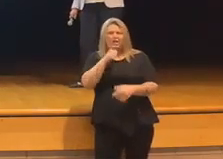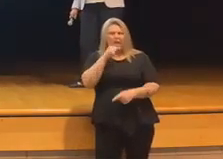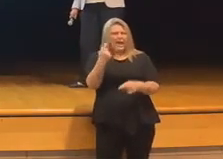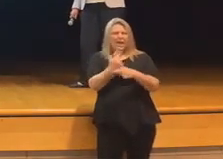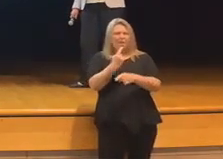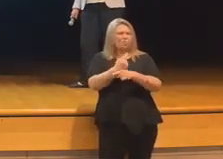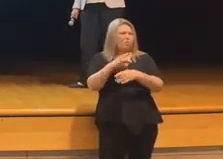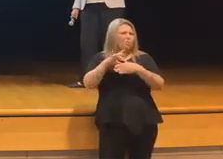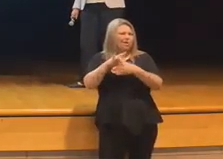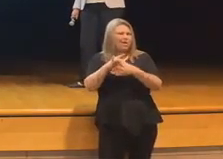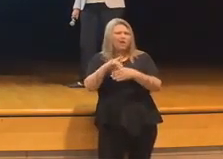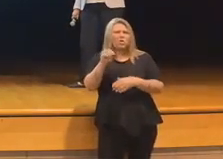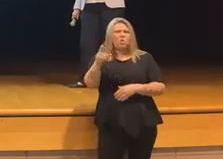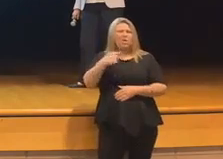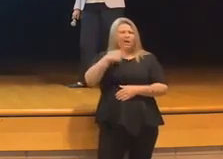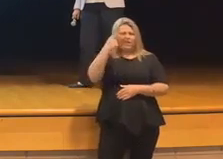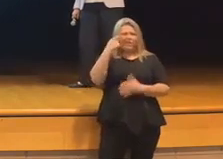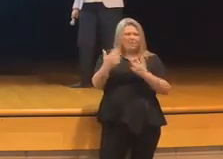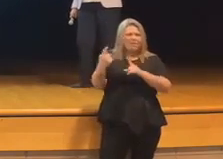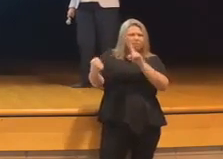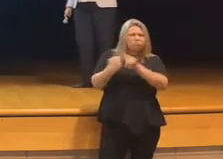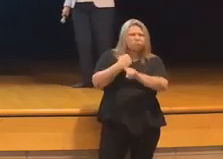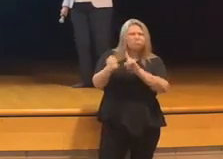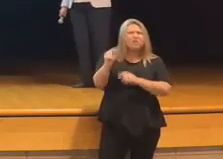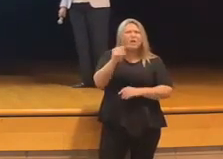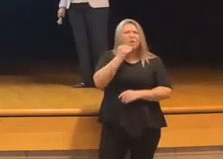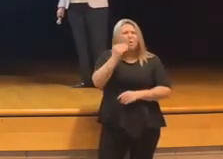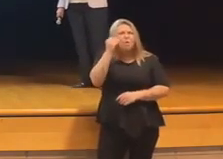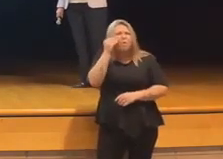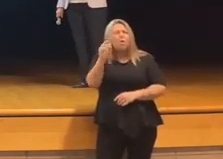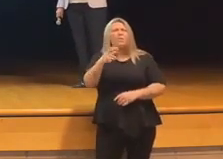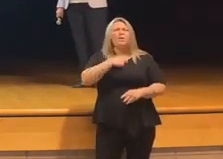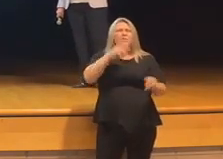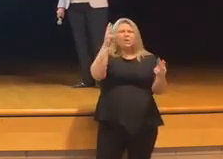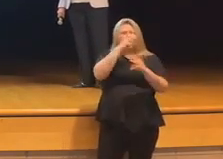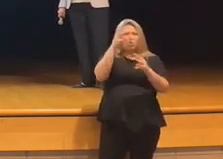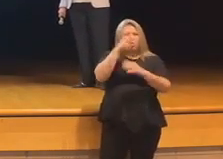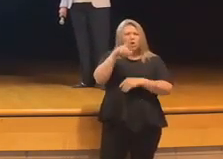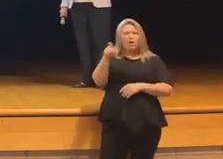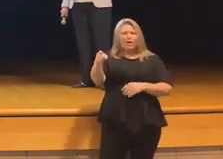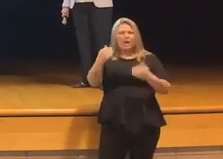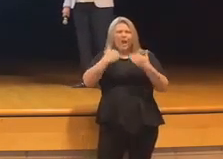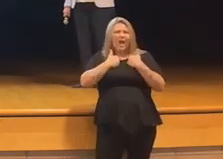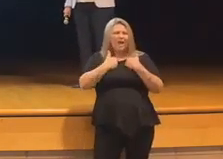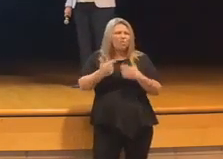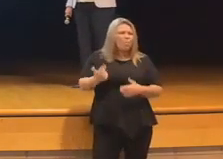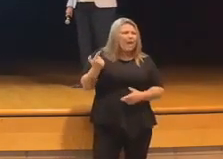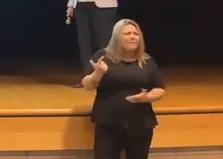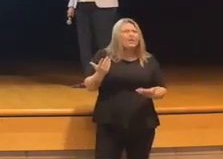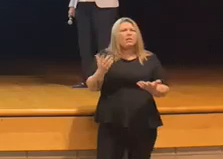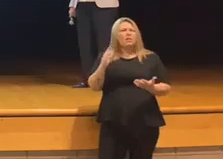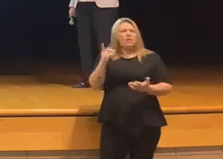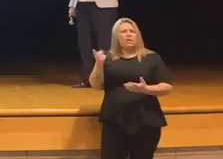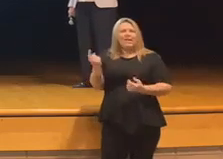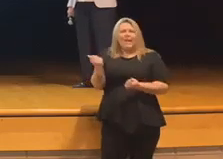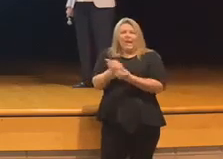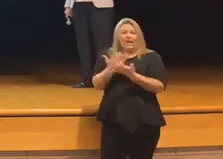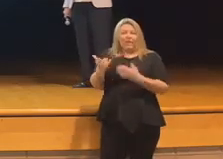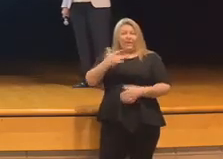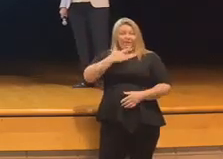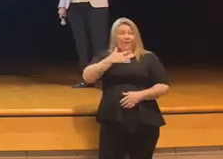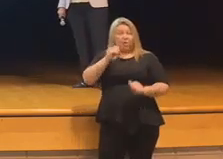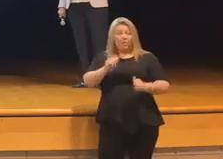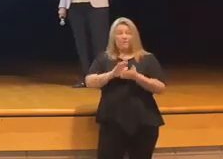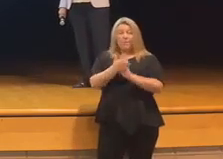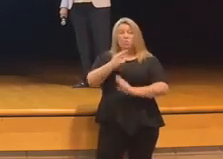It could be he's being abused at home. I'm worried he's looking at weapons. Anything that they feel could be a risk to